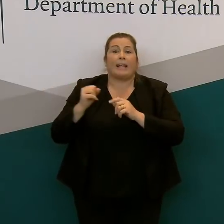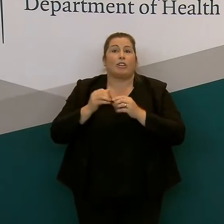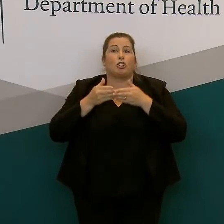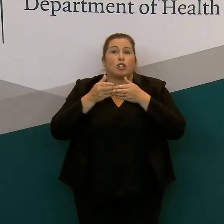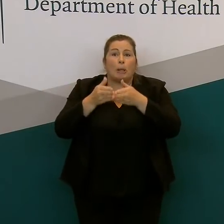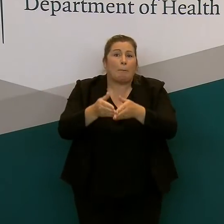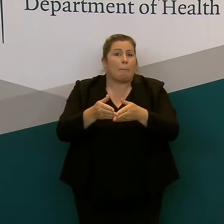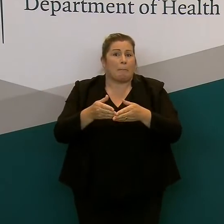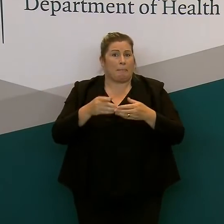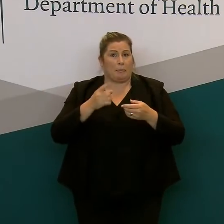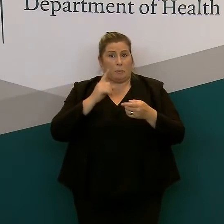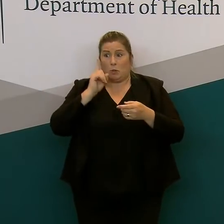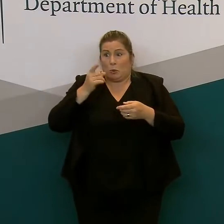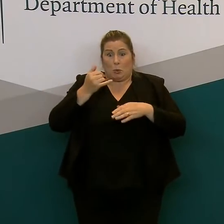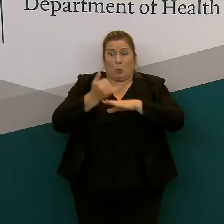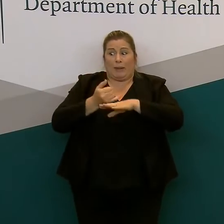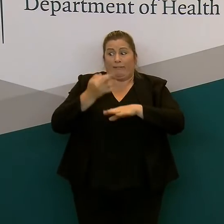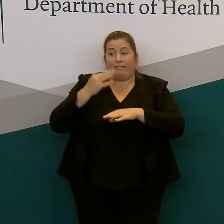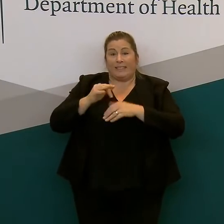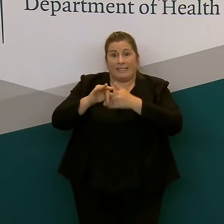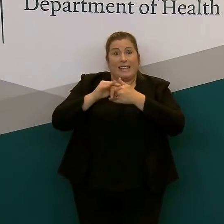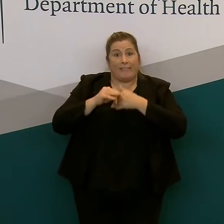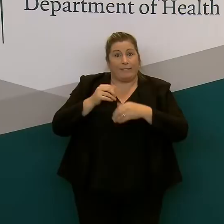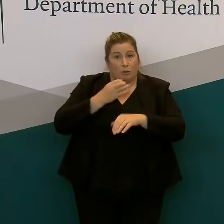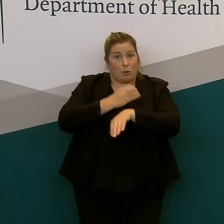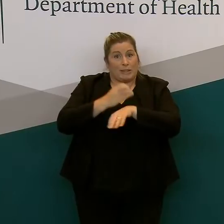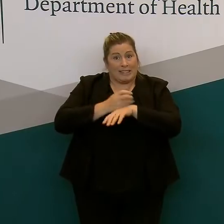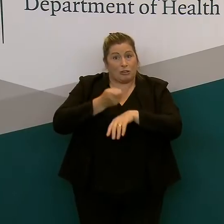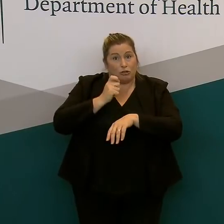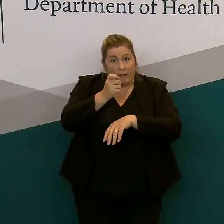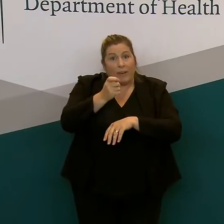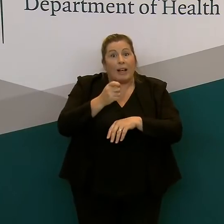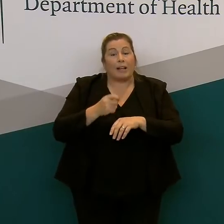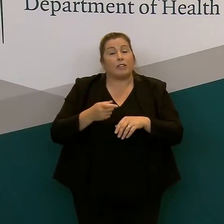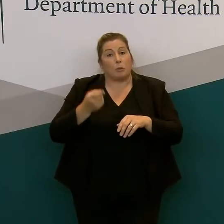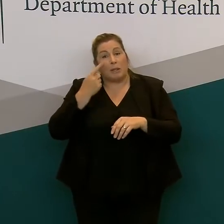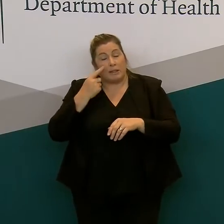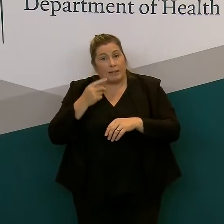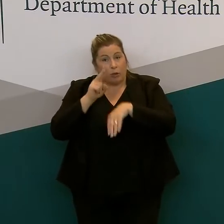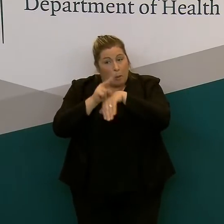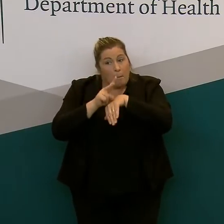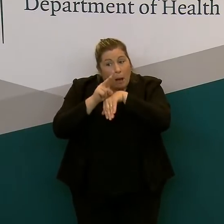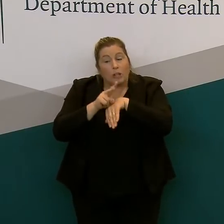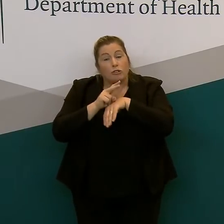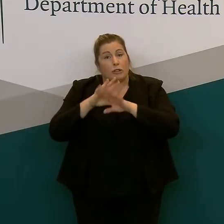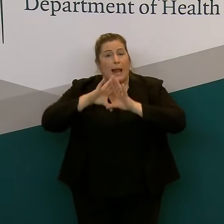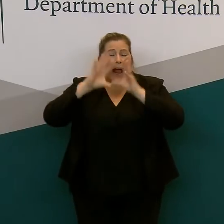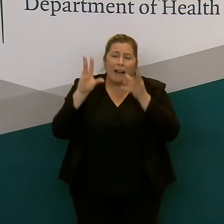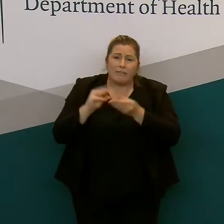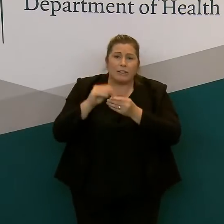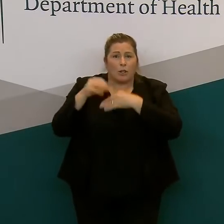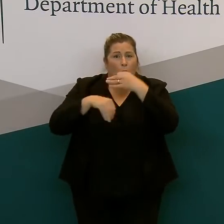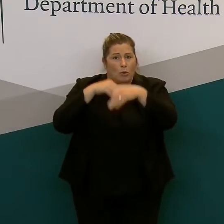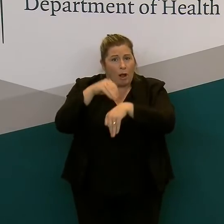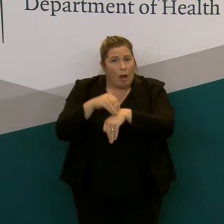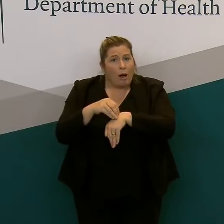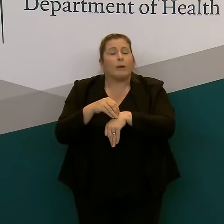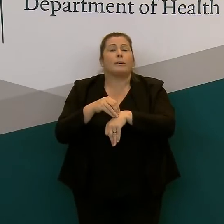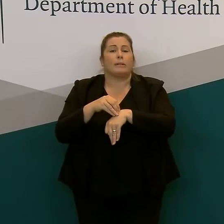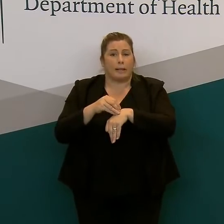if we know that it's to a country and we can verify where the incidence is below a level or below ours, then